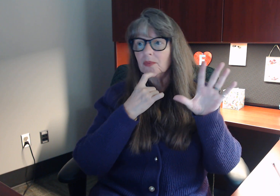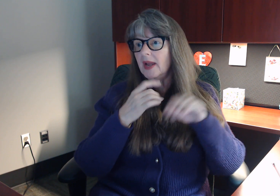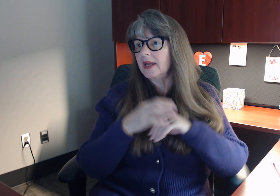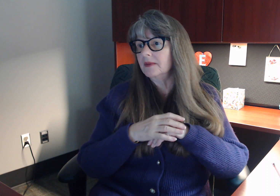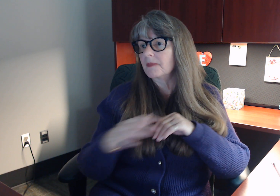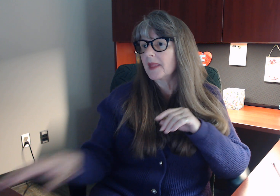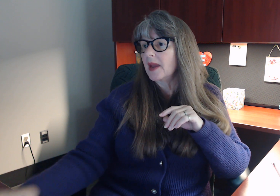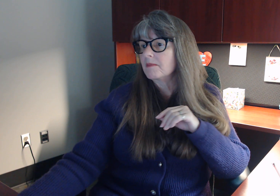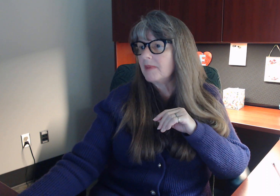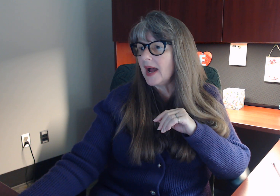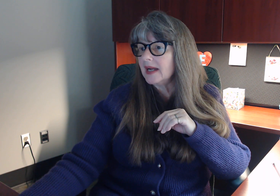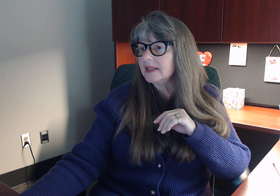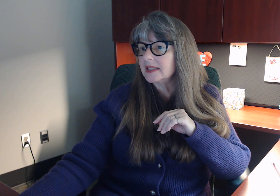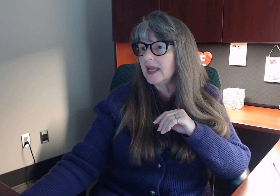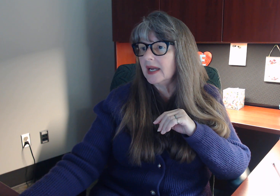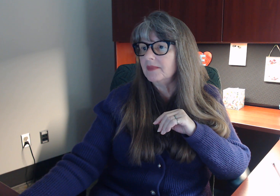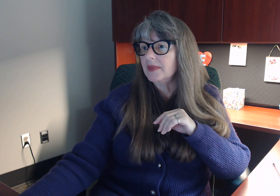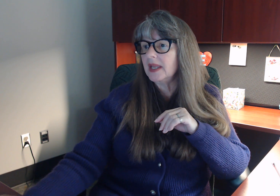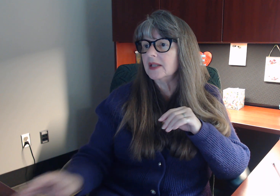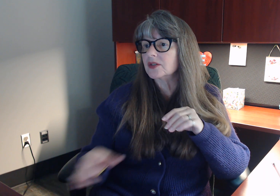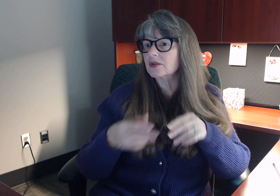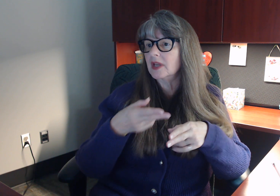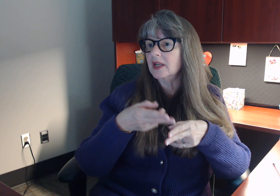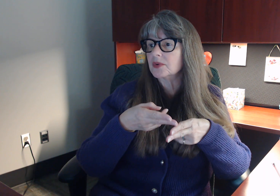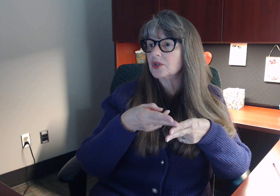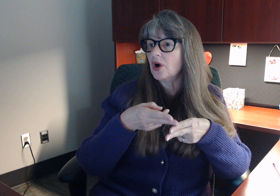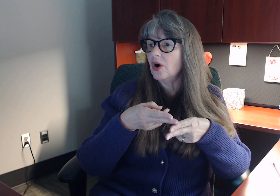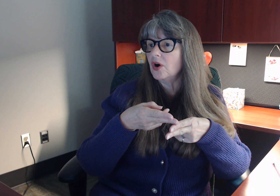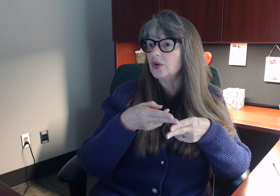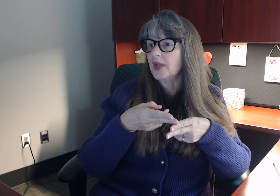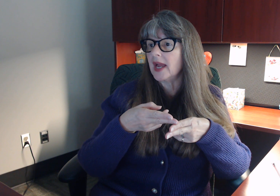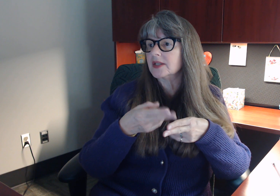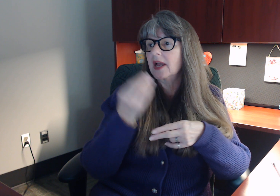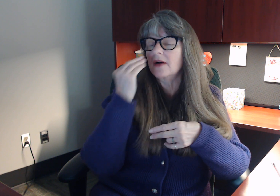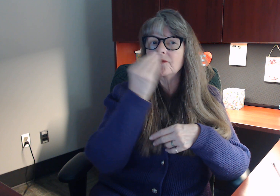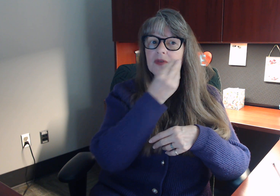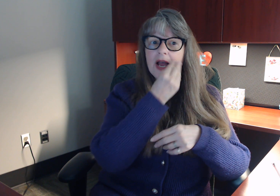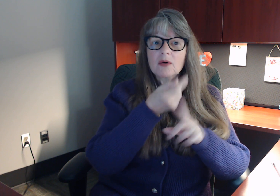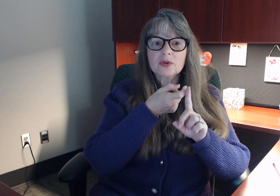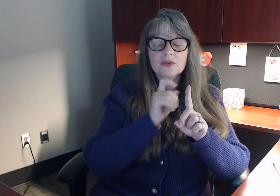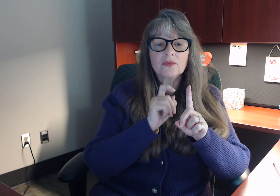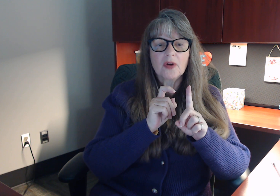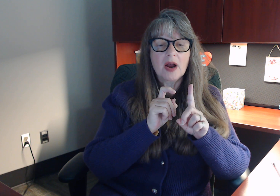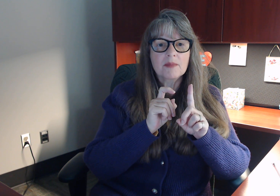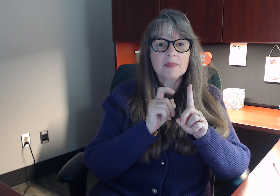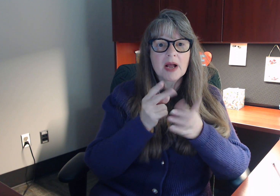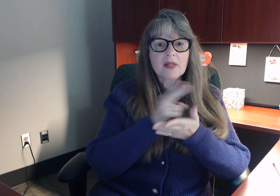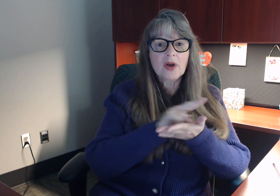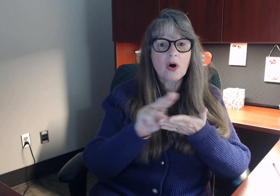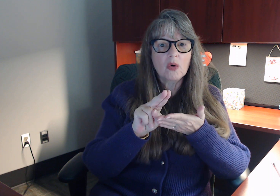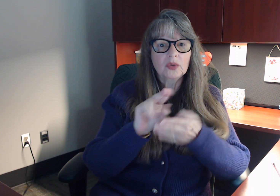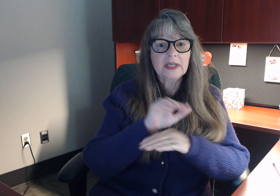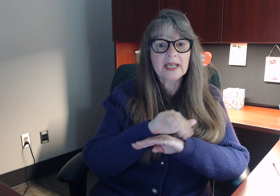red, but and it was called as flowers from the holy